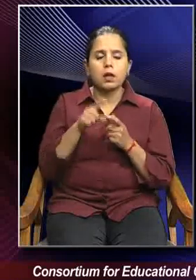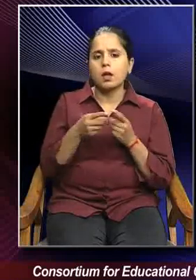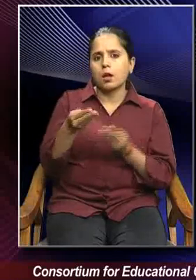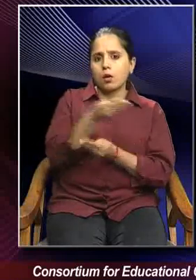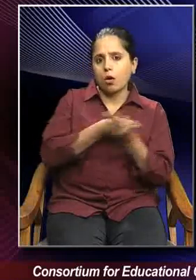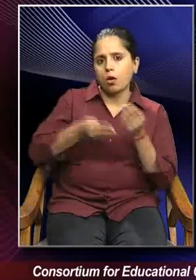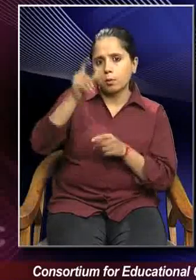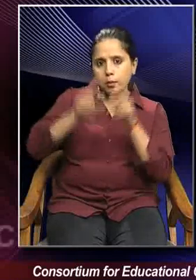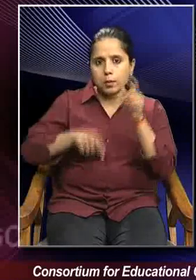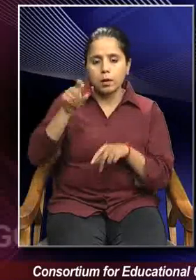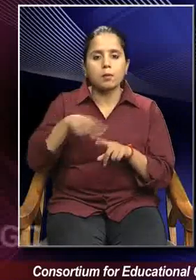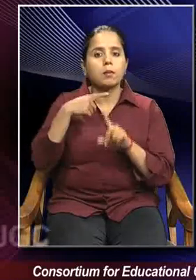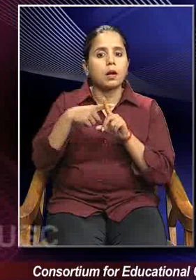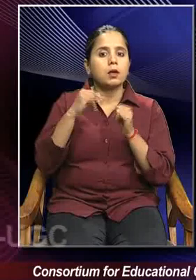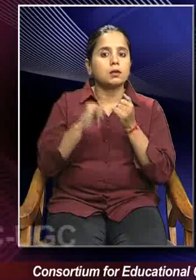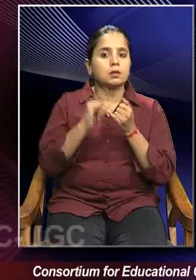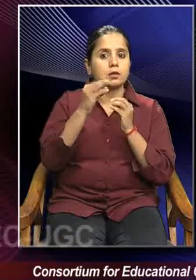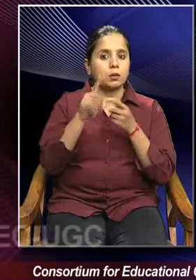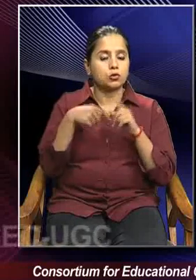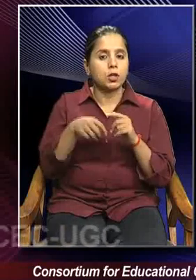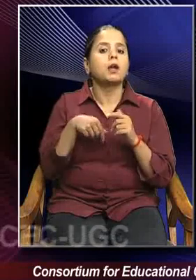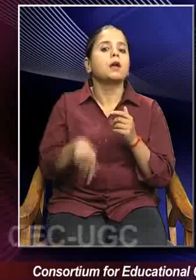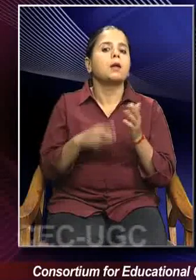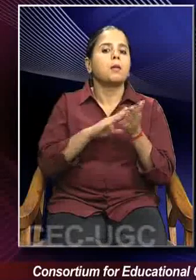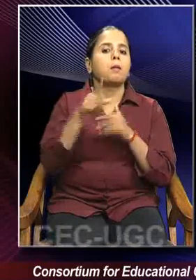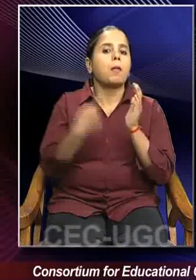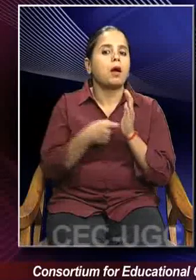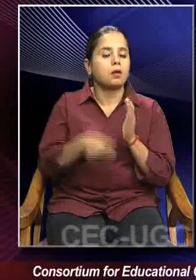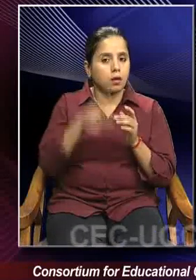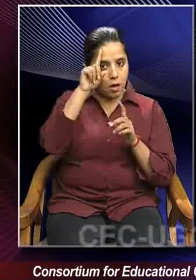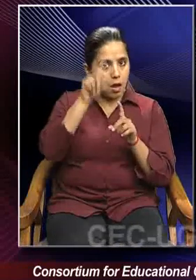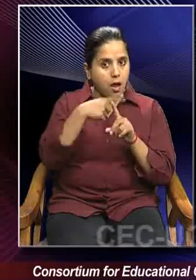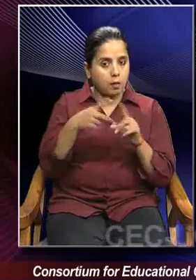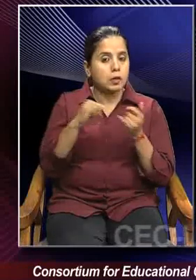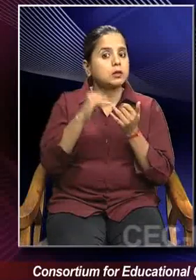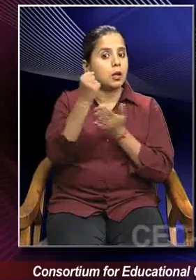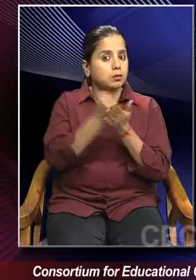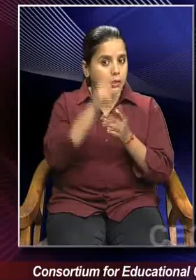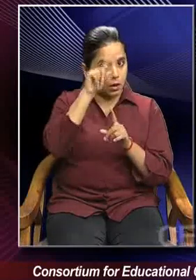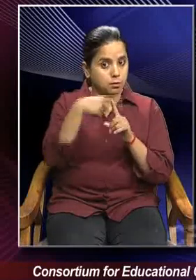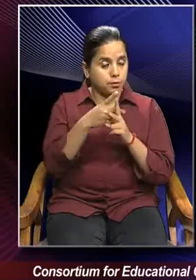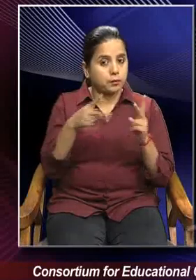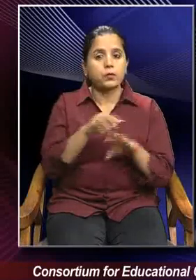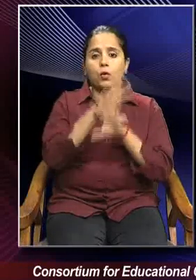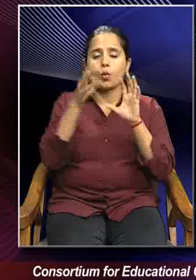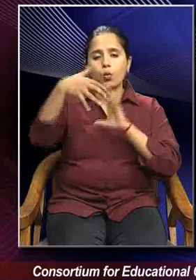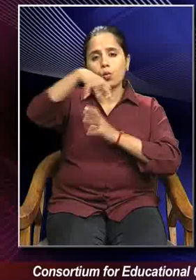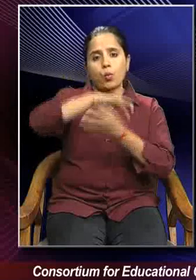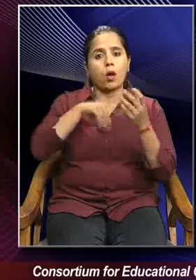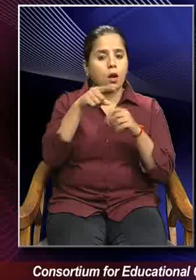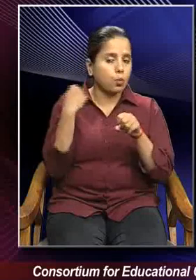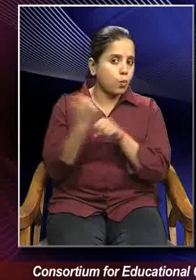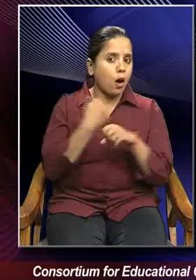economists, and the subject matter experts from all across the world worked